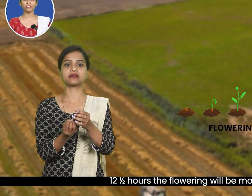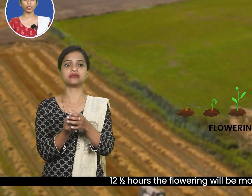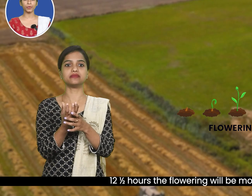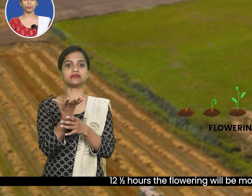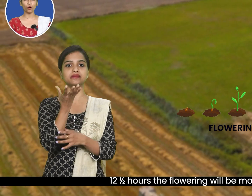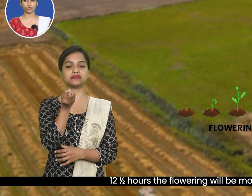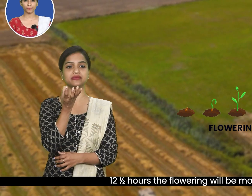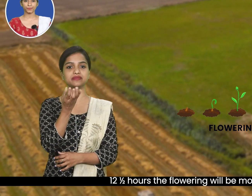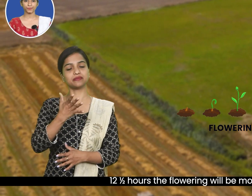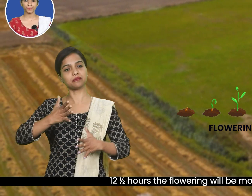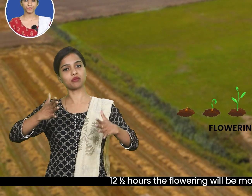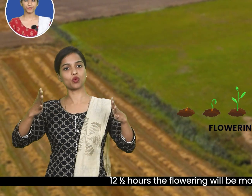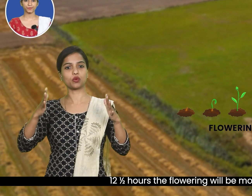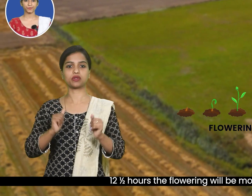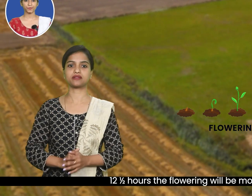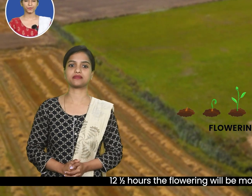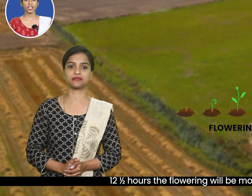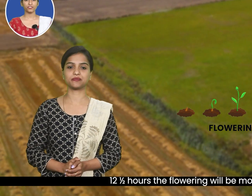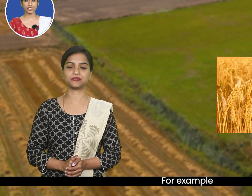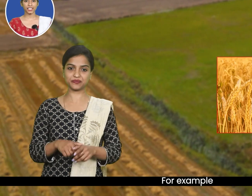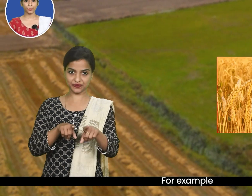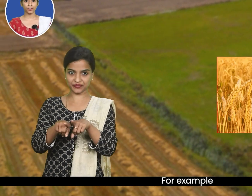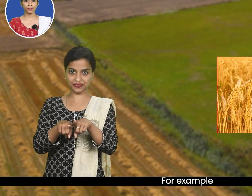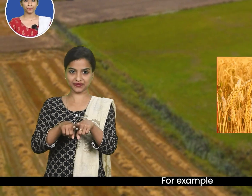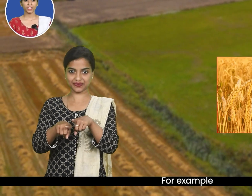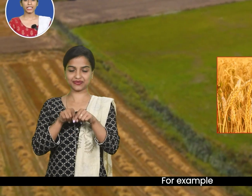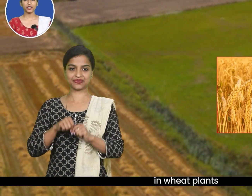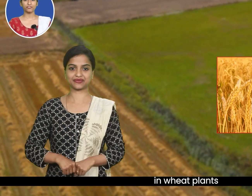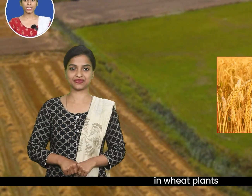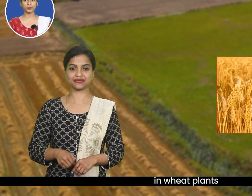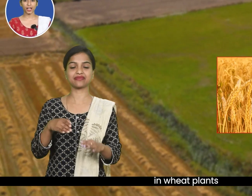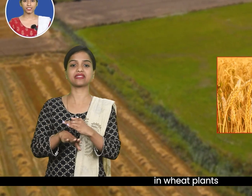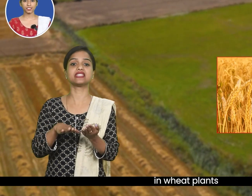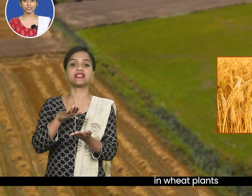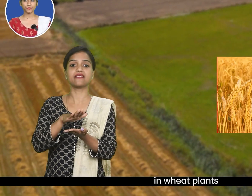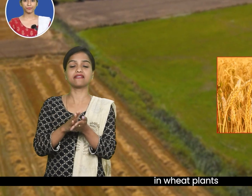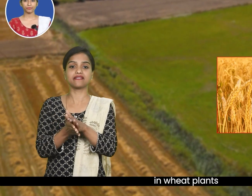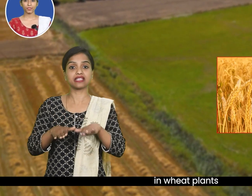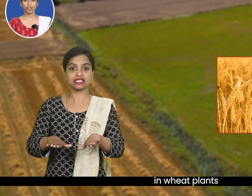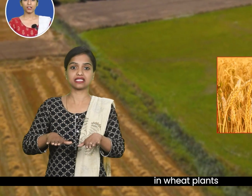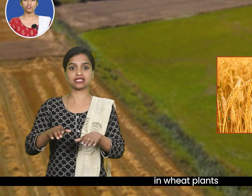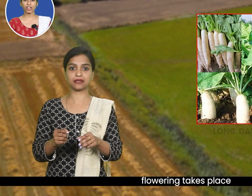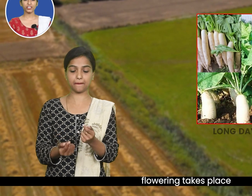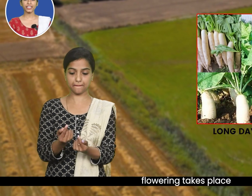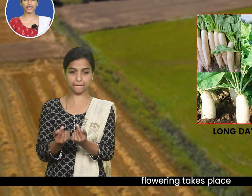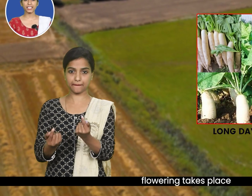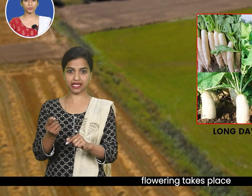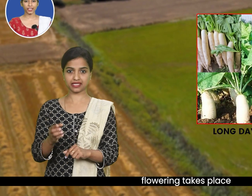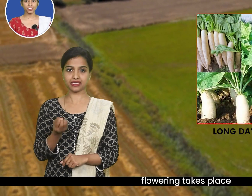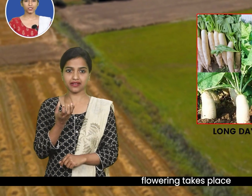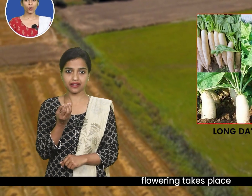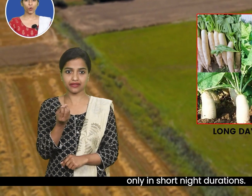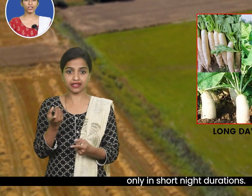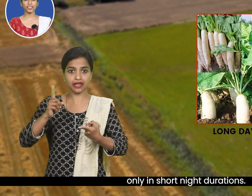hours, the flowering will be more. For example, In wheat plants, flowering